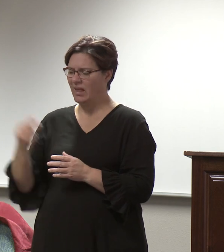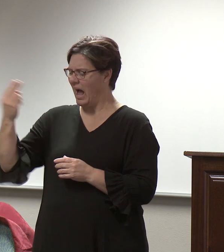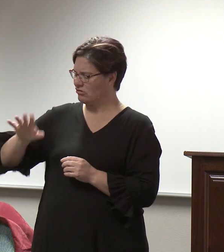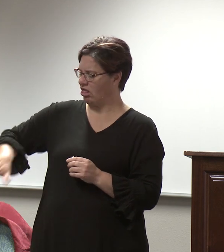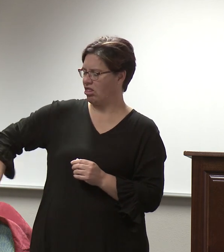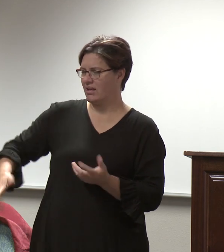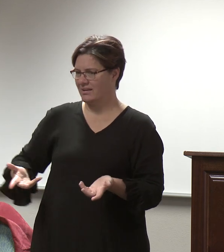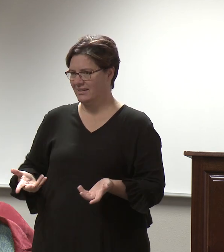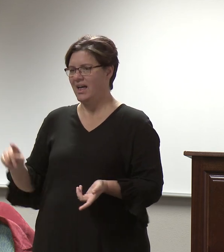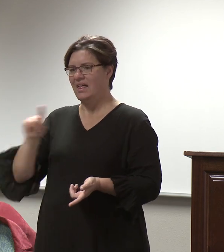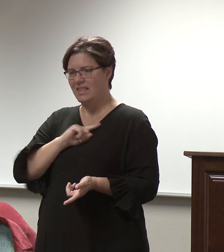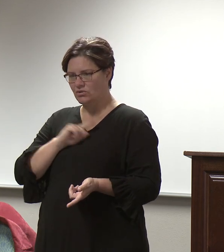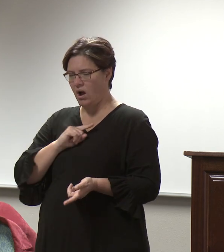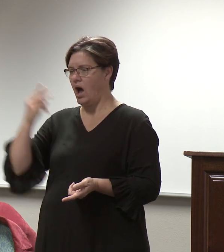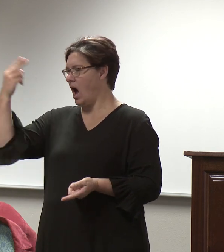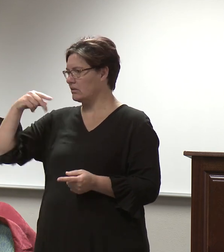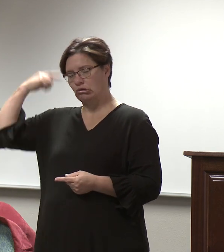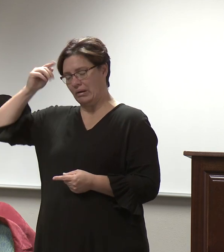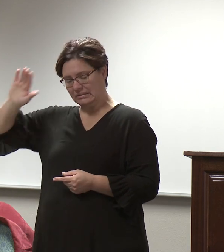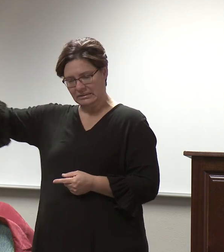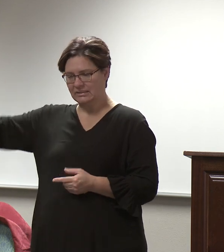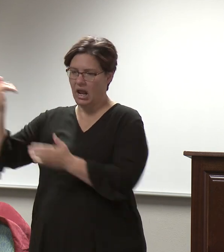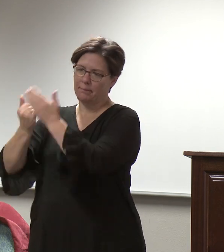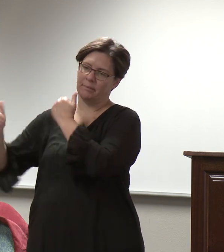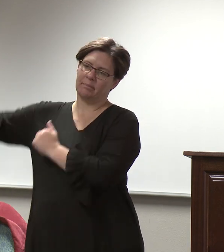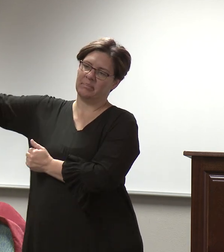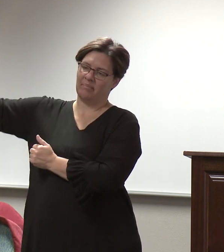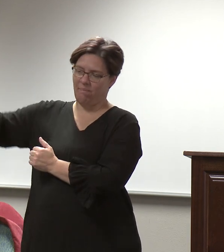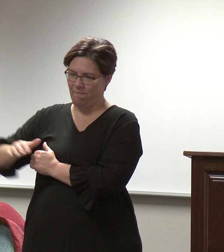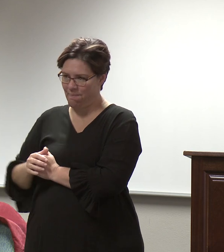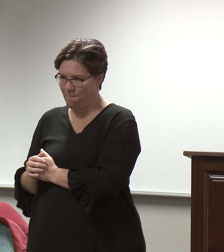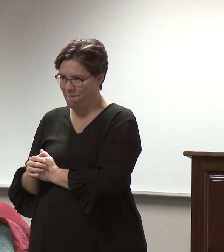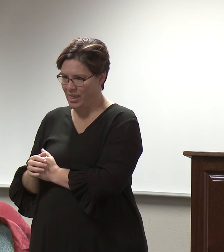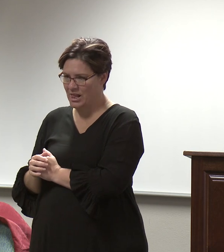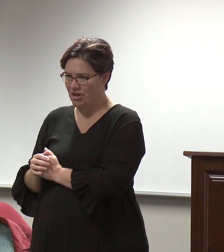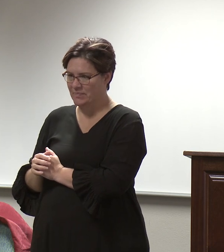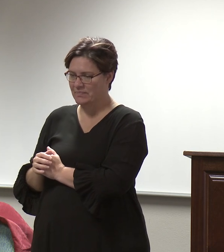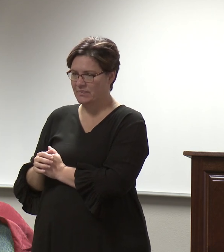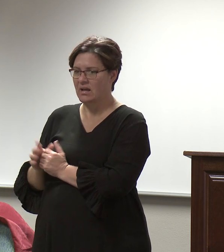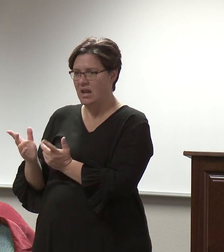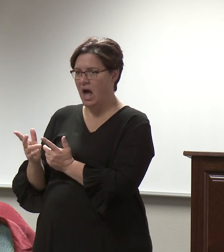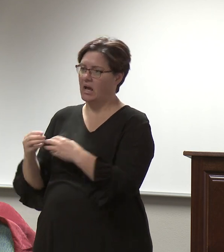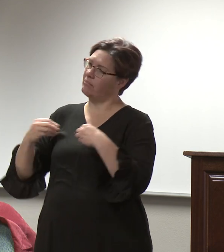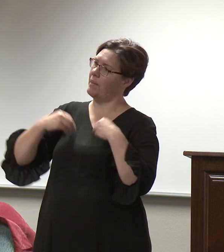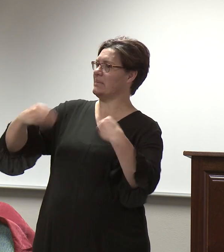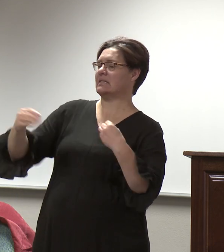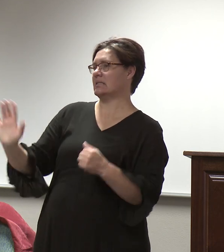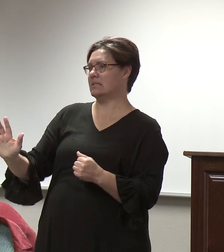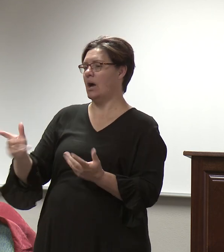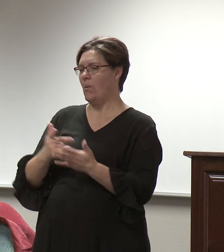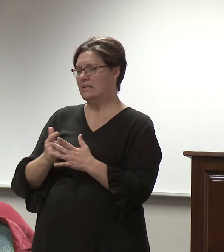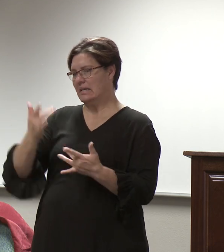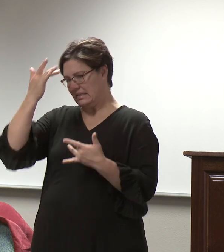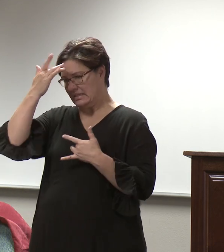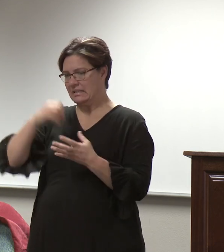that's why the artists were crazy, they were really autonomous. You know, not the autonomy of entrepreneurship now, which is a disease